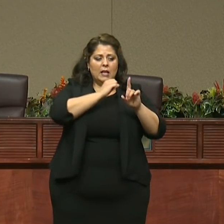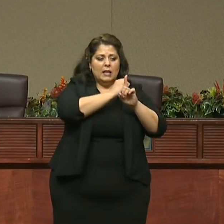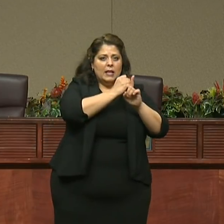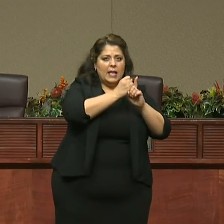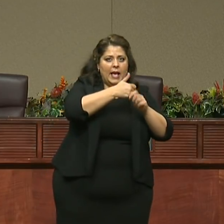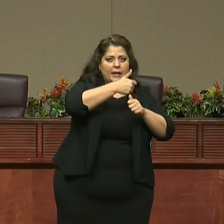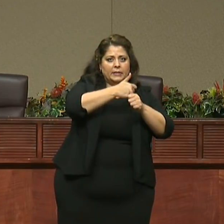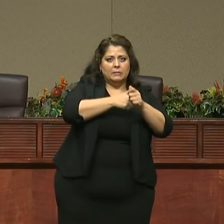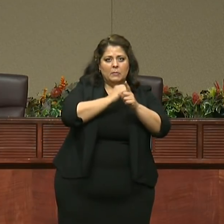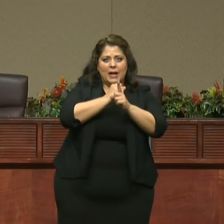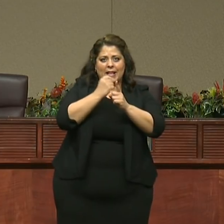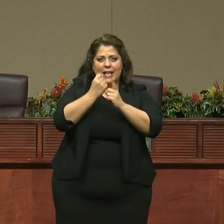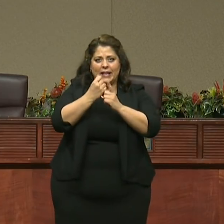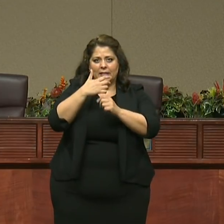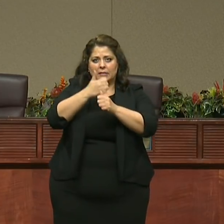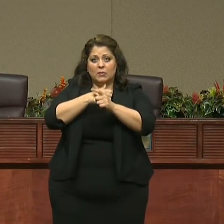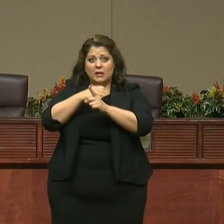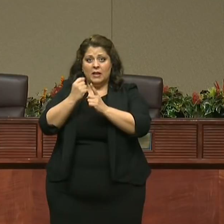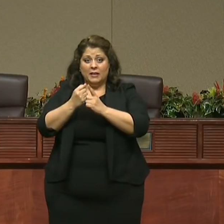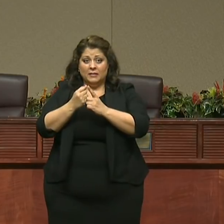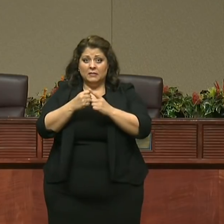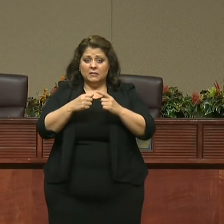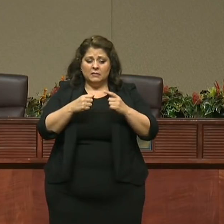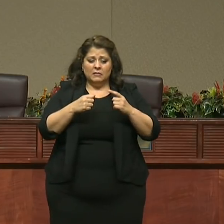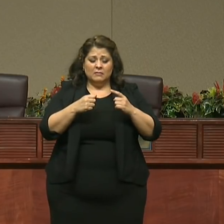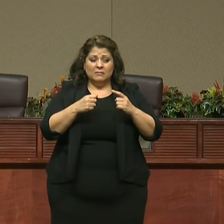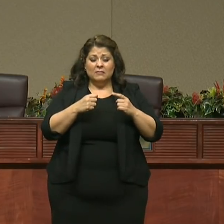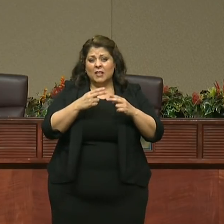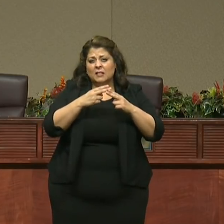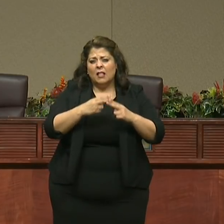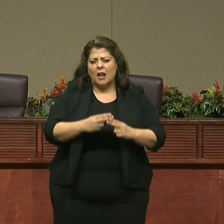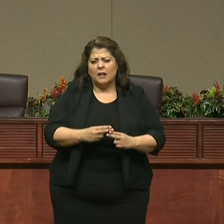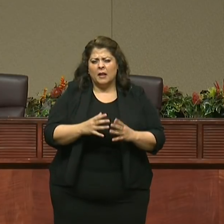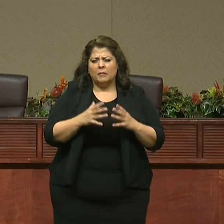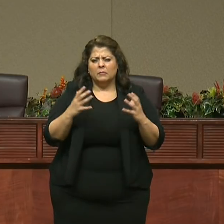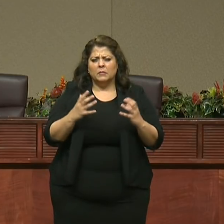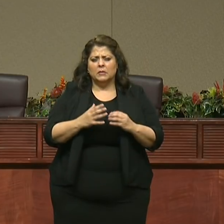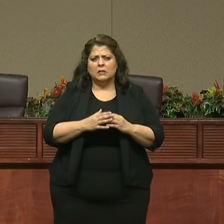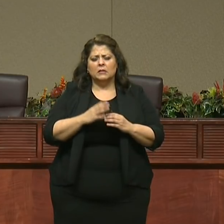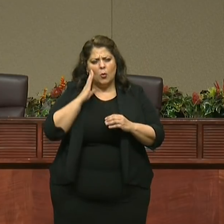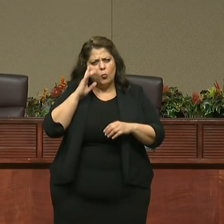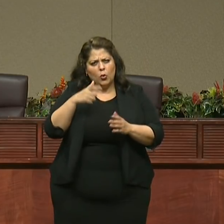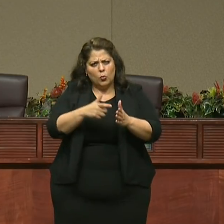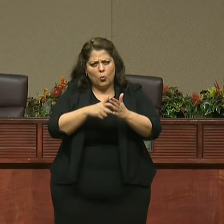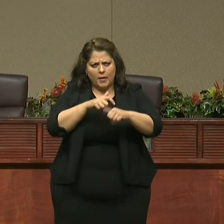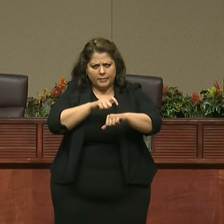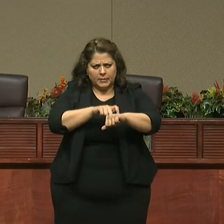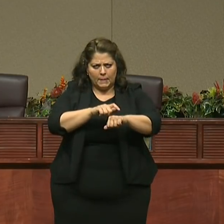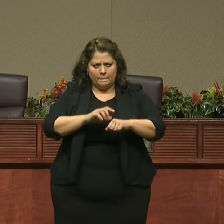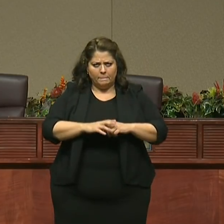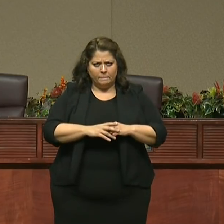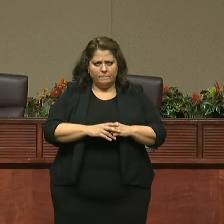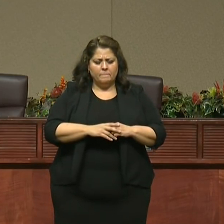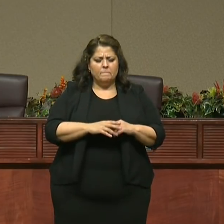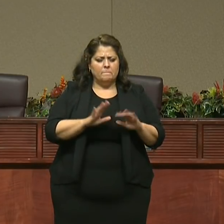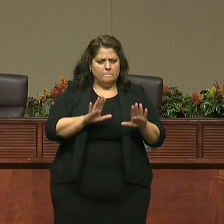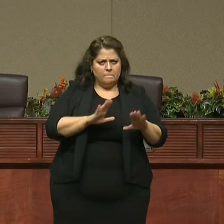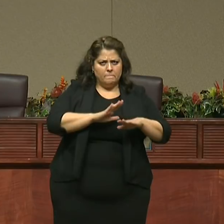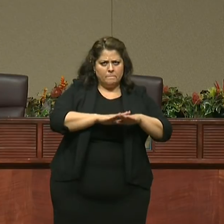extensive this time. It will take a lot of time. We also want to